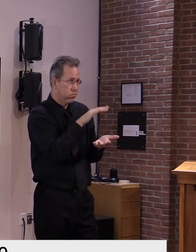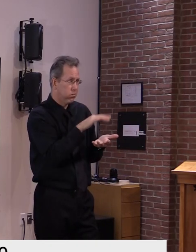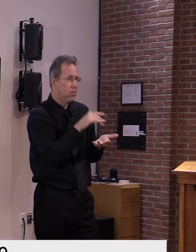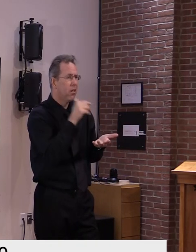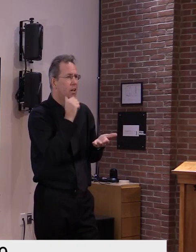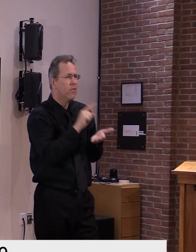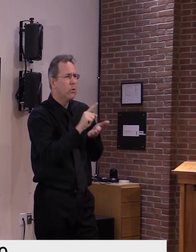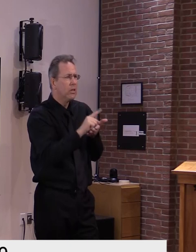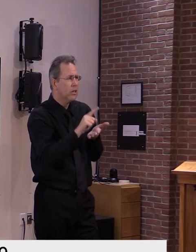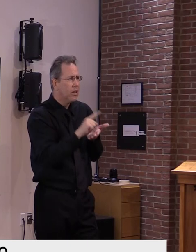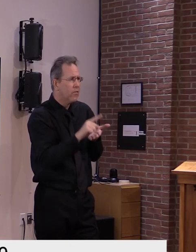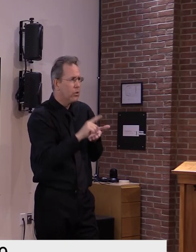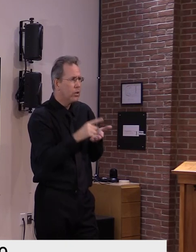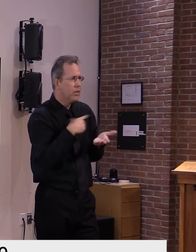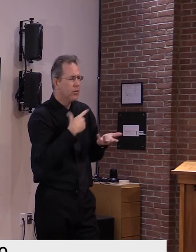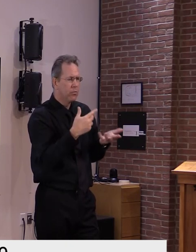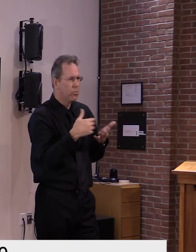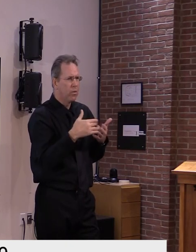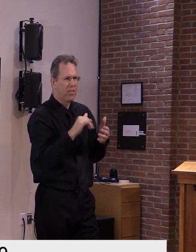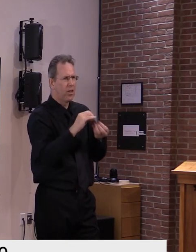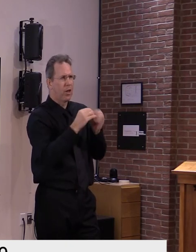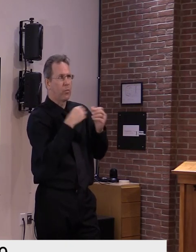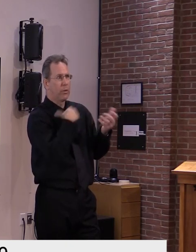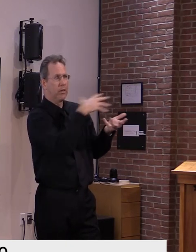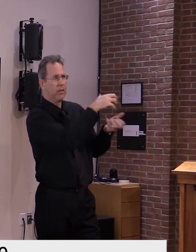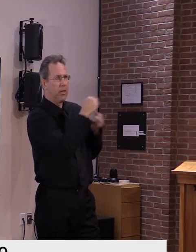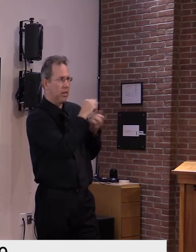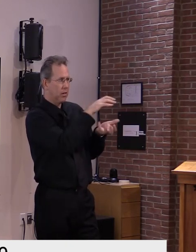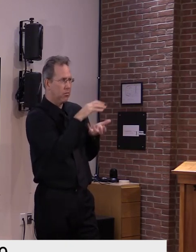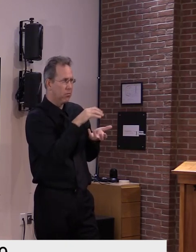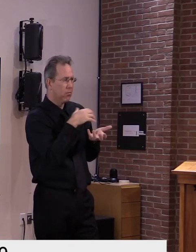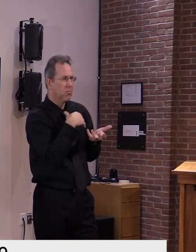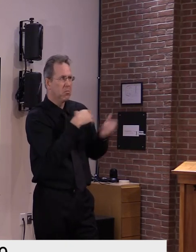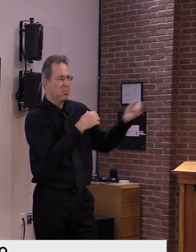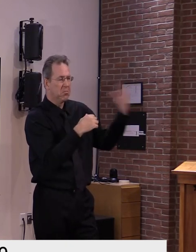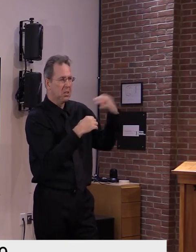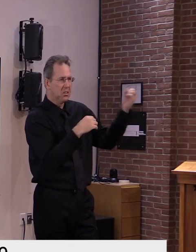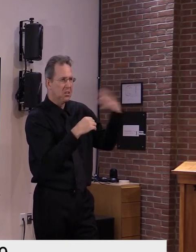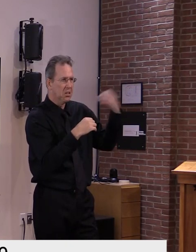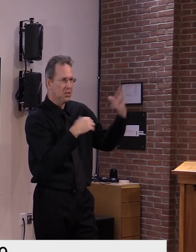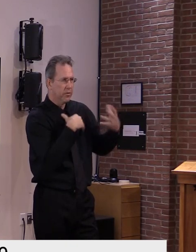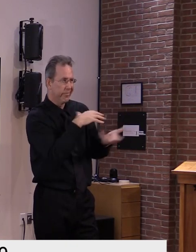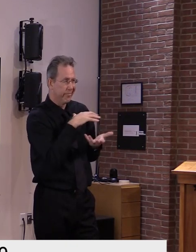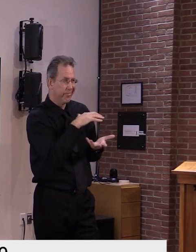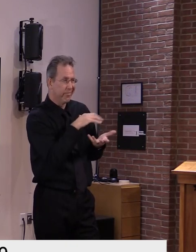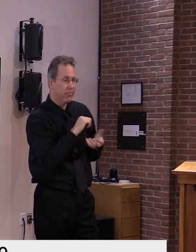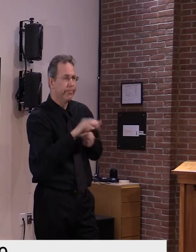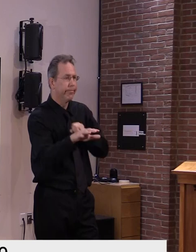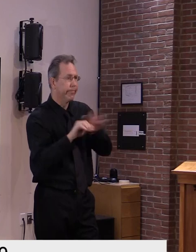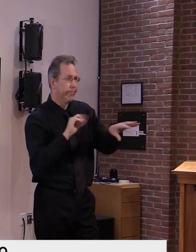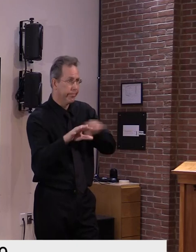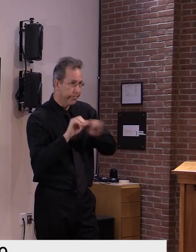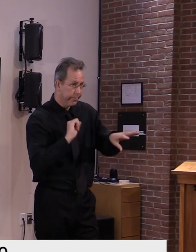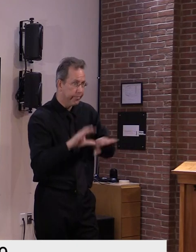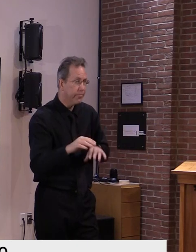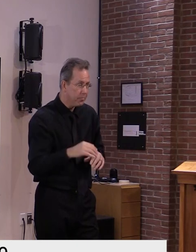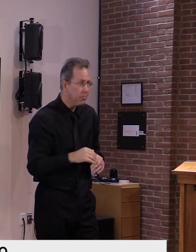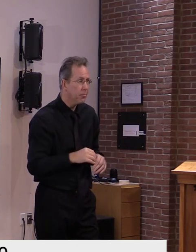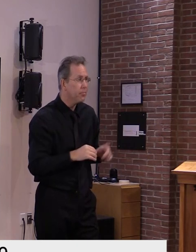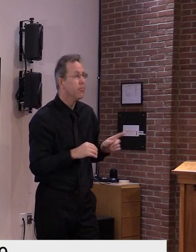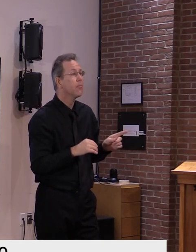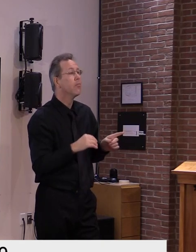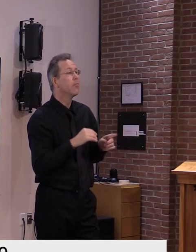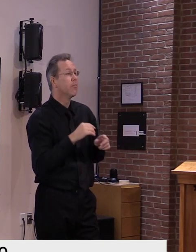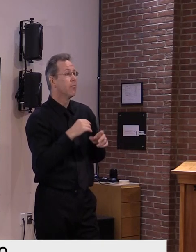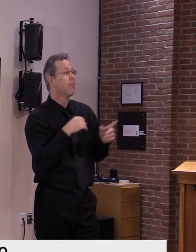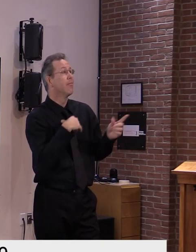appropriately as well. We also don't know yet what the uptake of those will be. I suspect in long-term care, the uptake will be